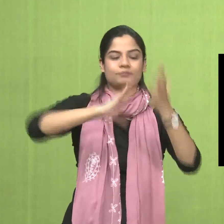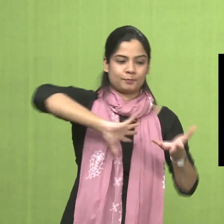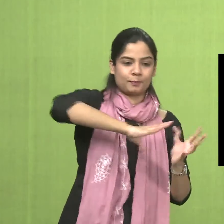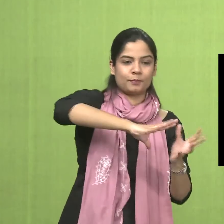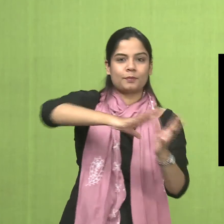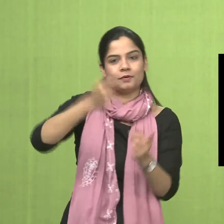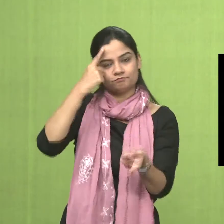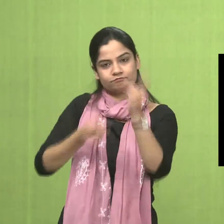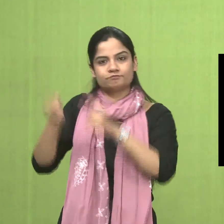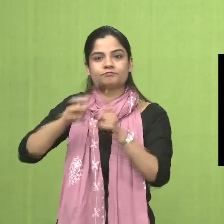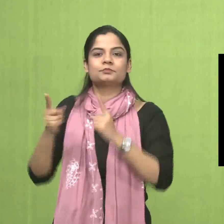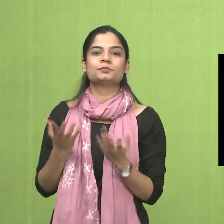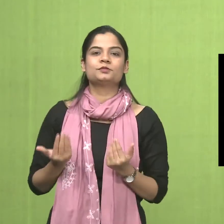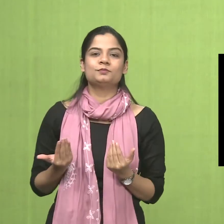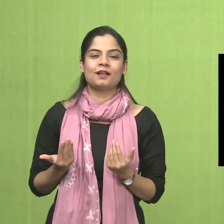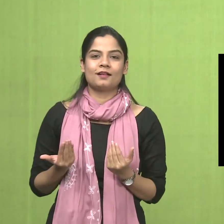So preparation of food can be done in a better way.